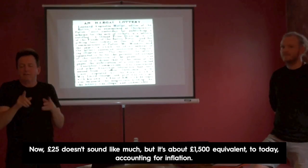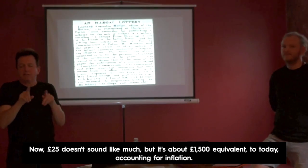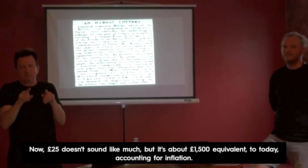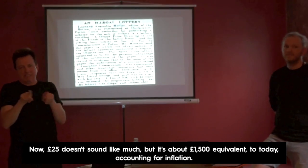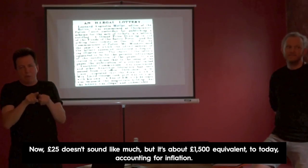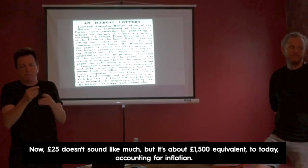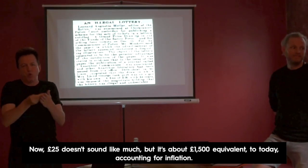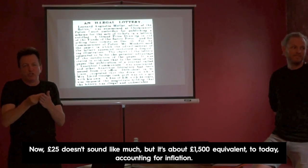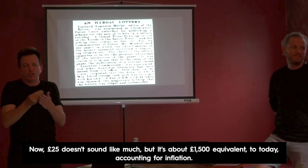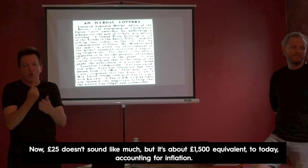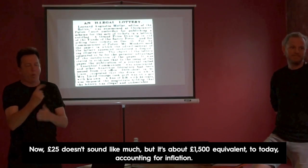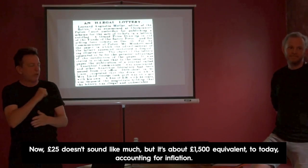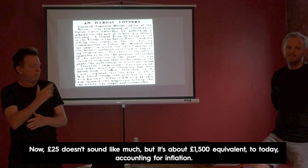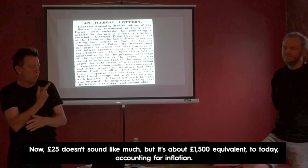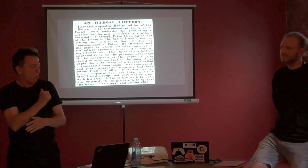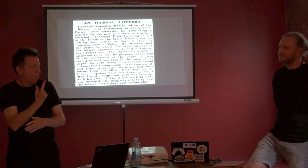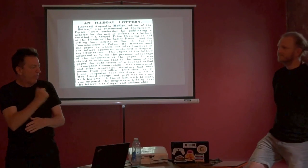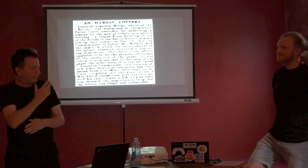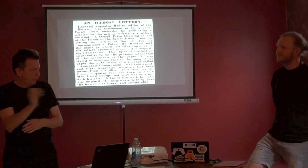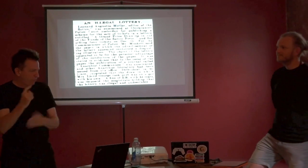1,500 equivalent, accounting for inflation.